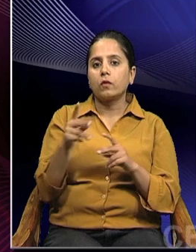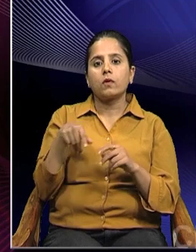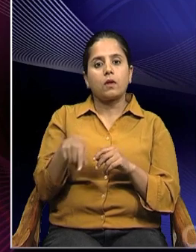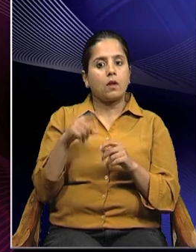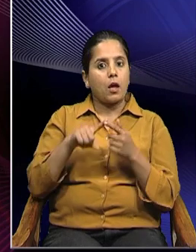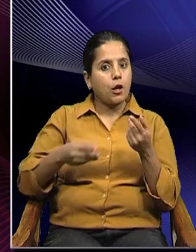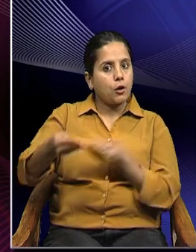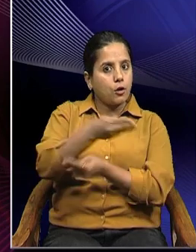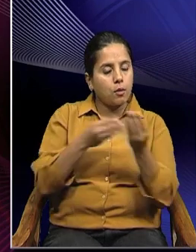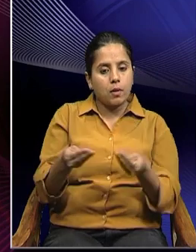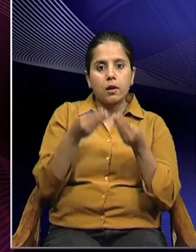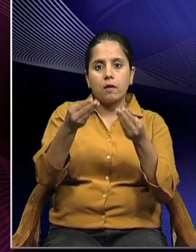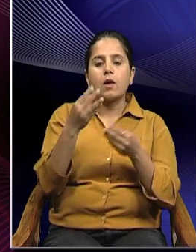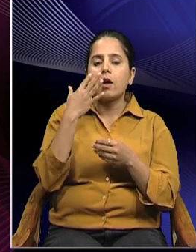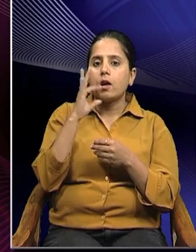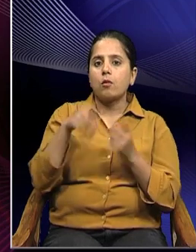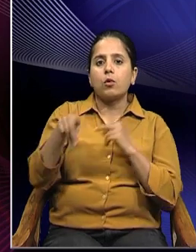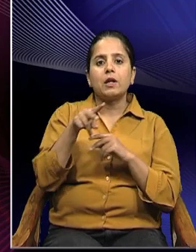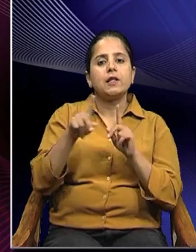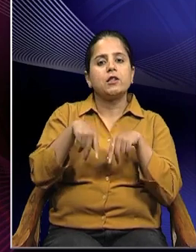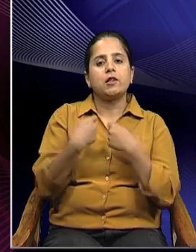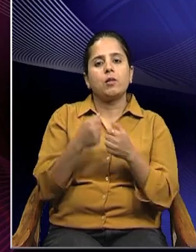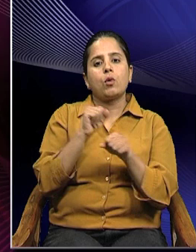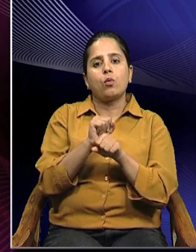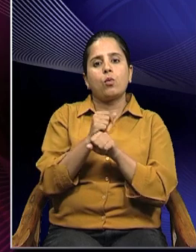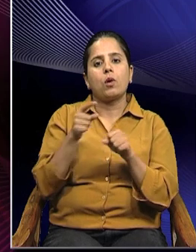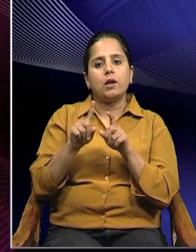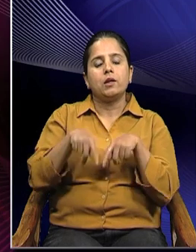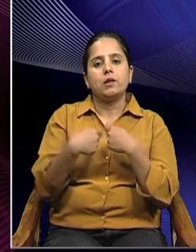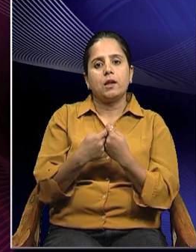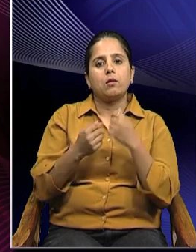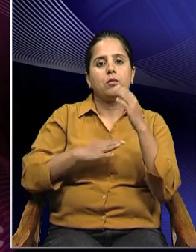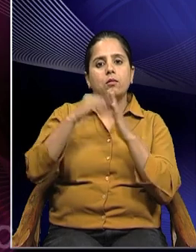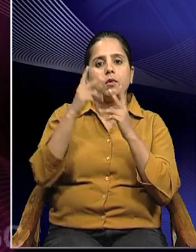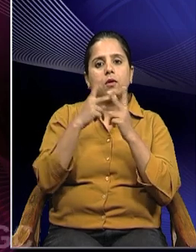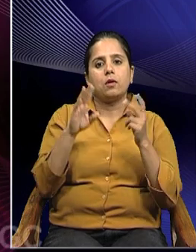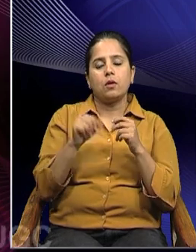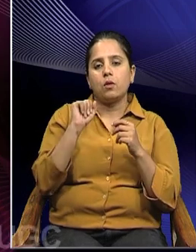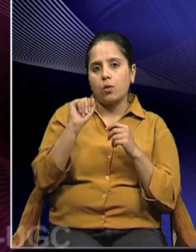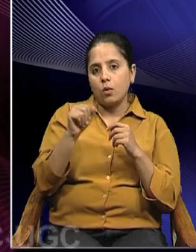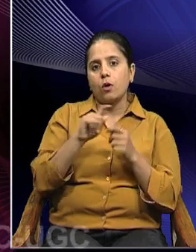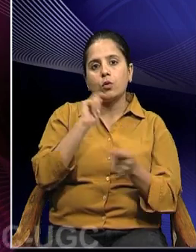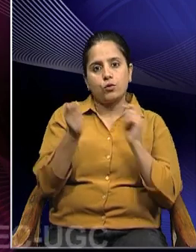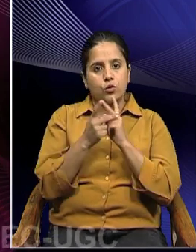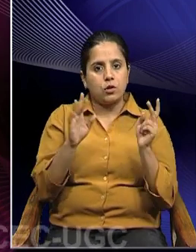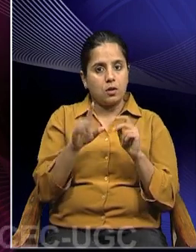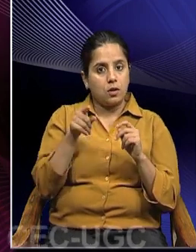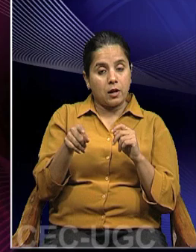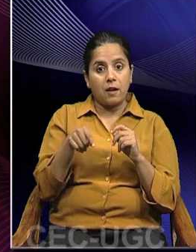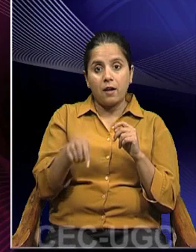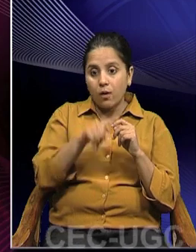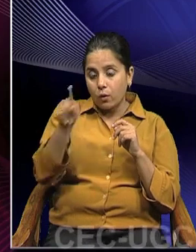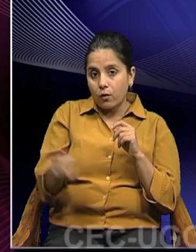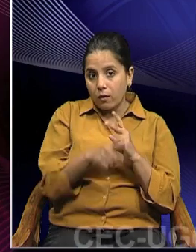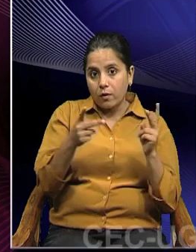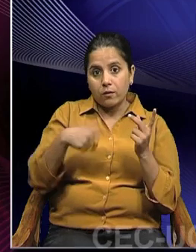Arthashastra, it offers the essential meaning of teamwork, team building, through the metaphor of rotation of wheel. So a wheel,